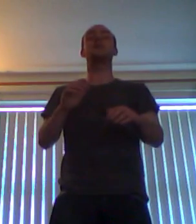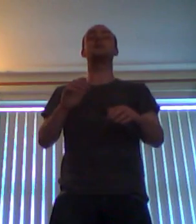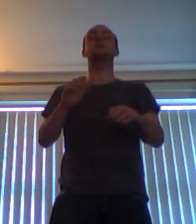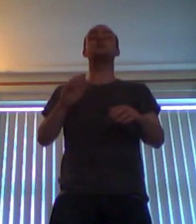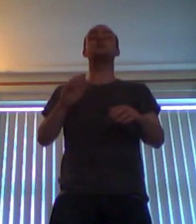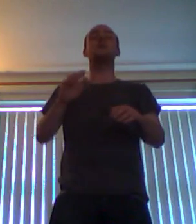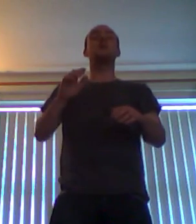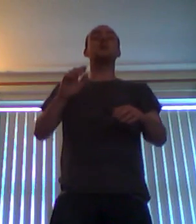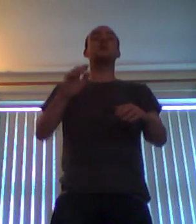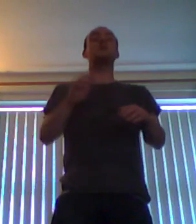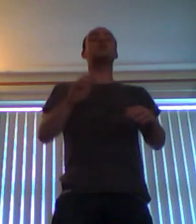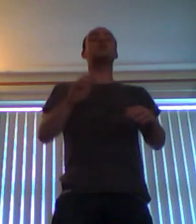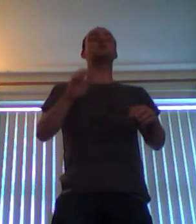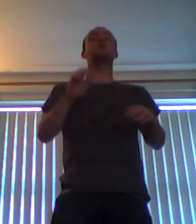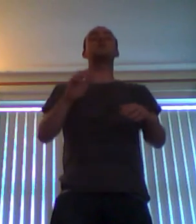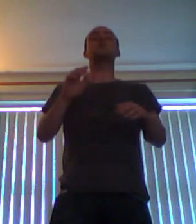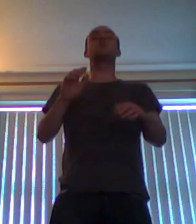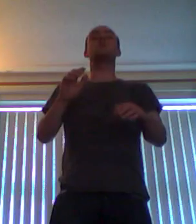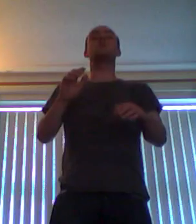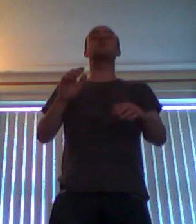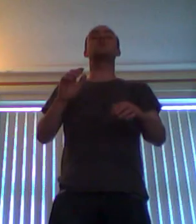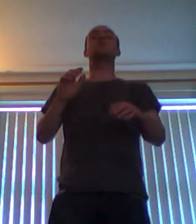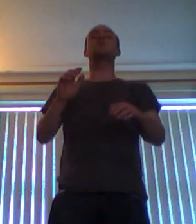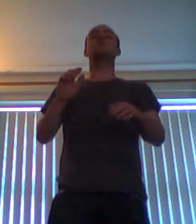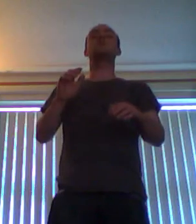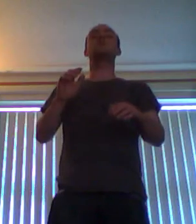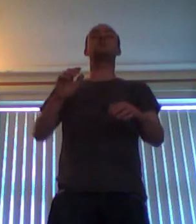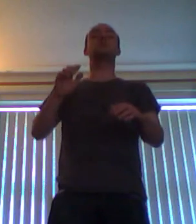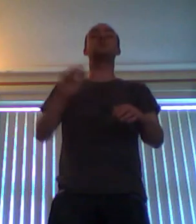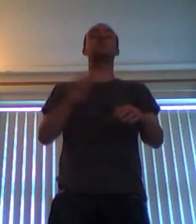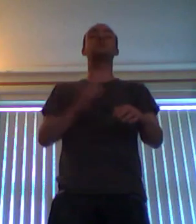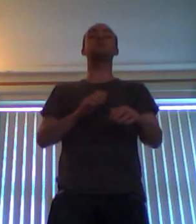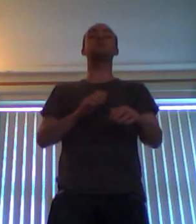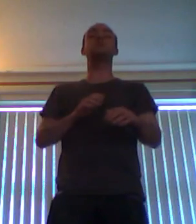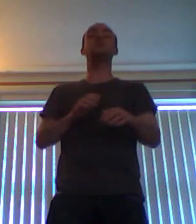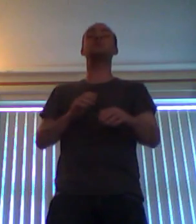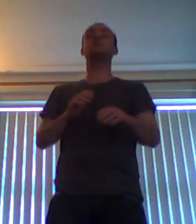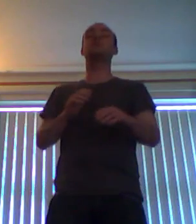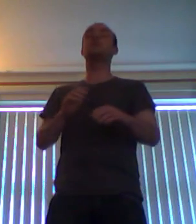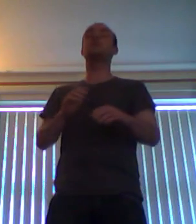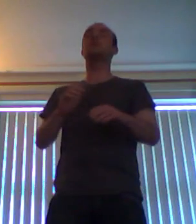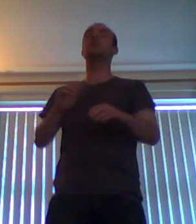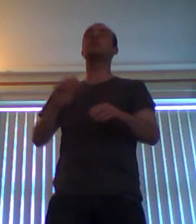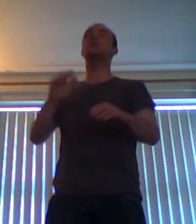down. Oh no, so don't you bring me